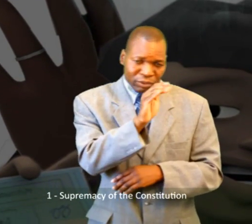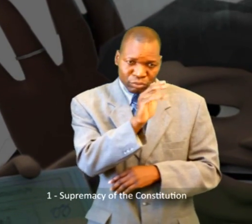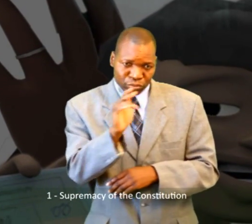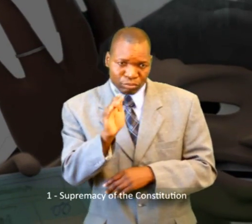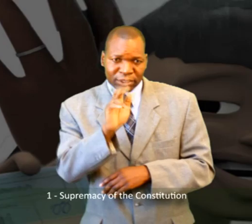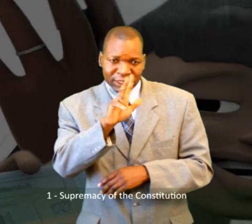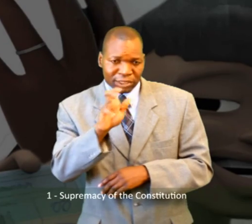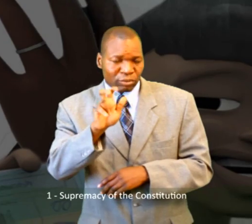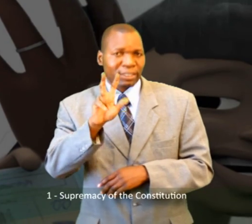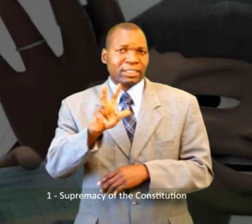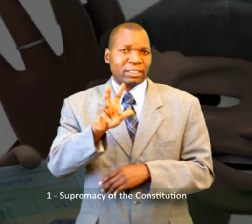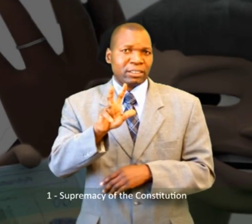Constitution. 4.